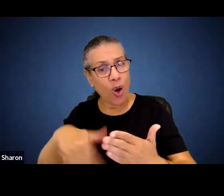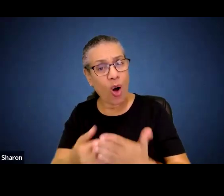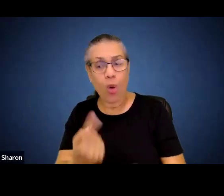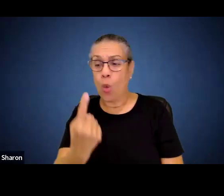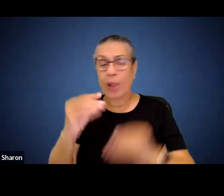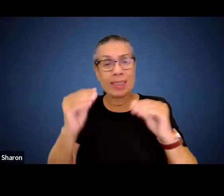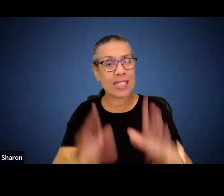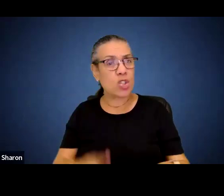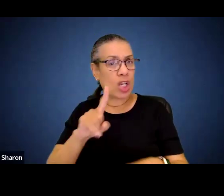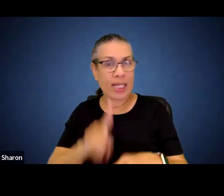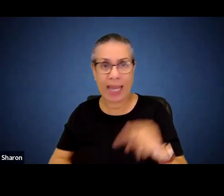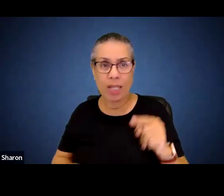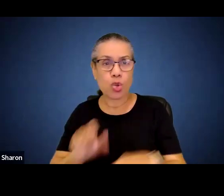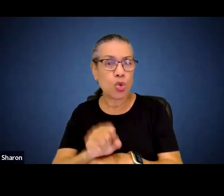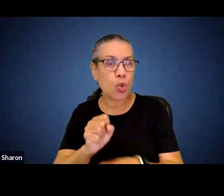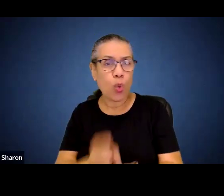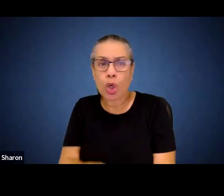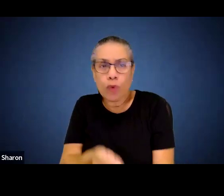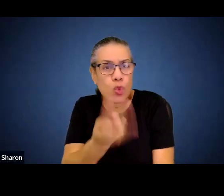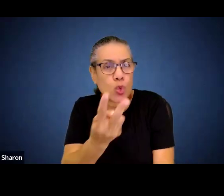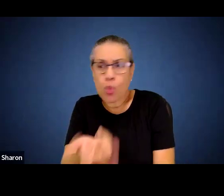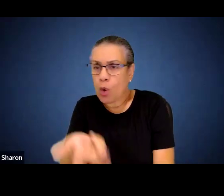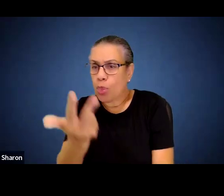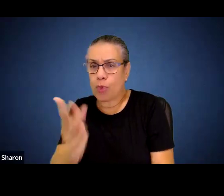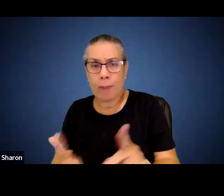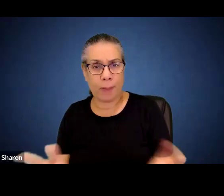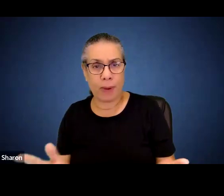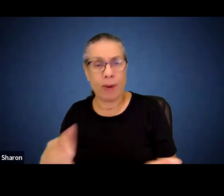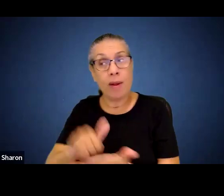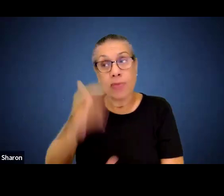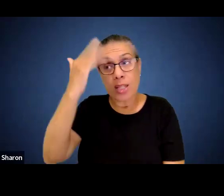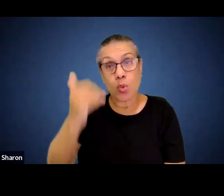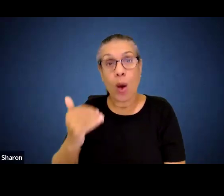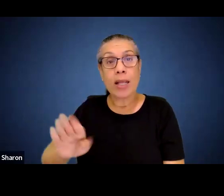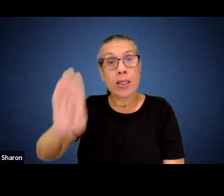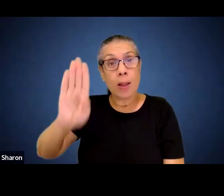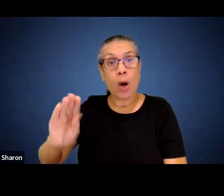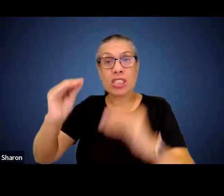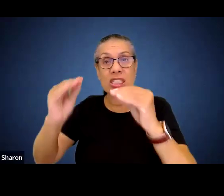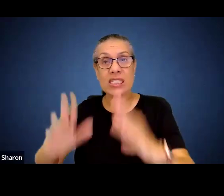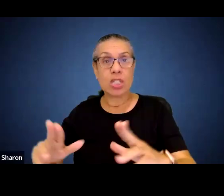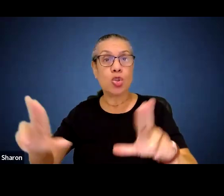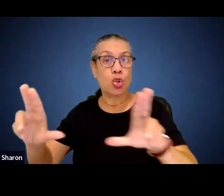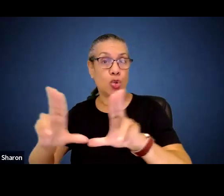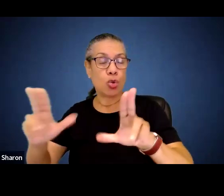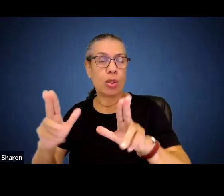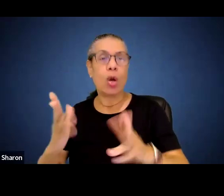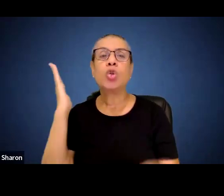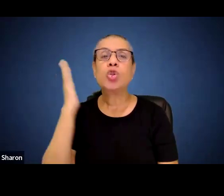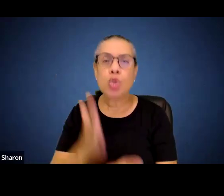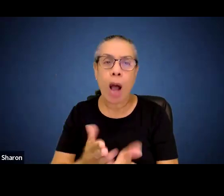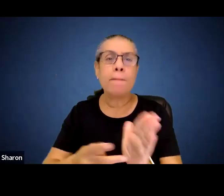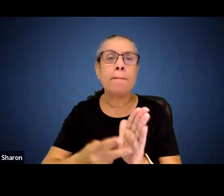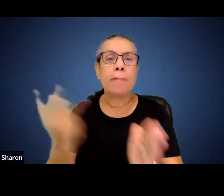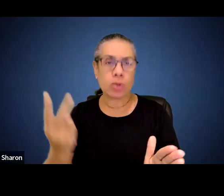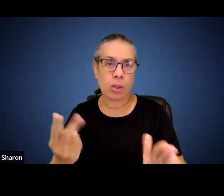teacher can't be asked to do the job of 2 or 3 people. That's why the Boston Teachers Union is demanding an end to the multiple license model in